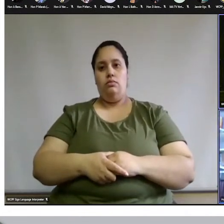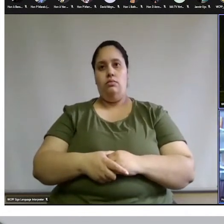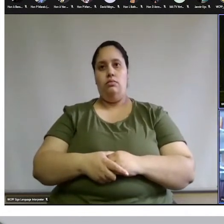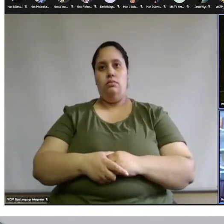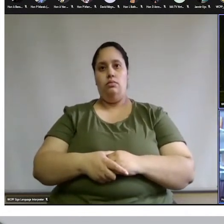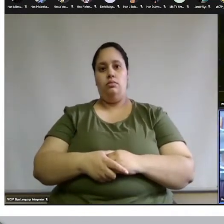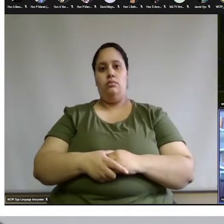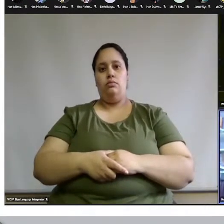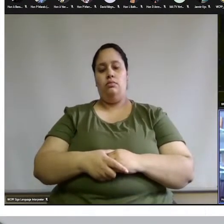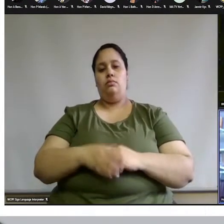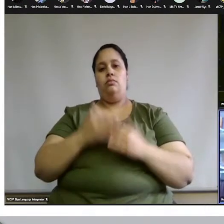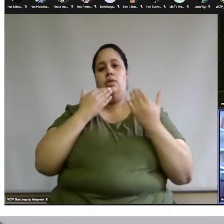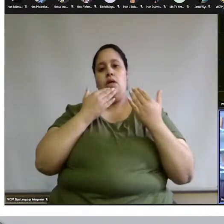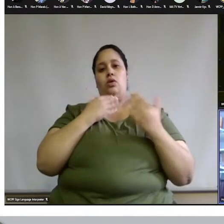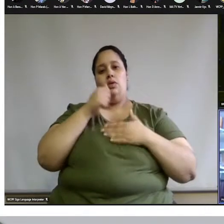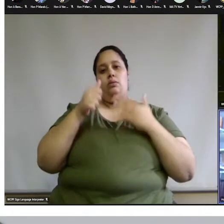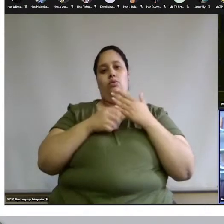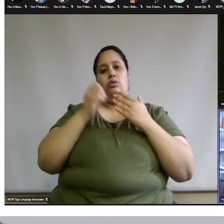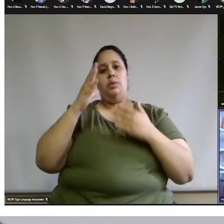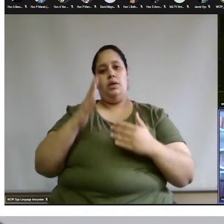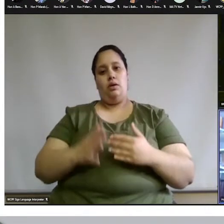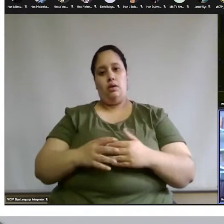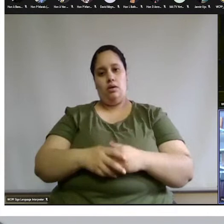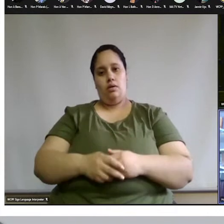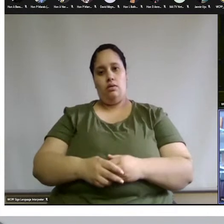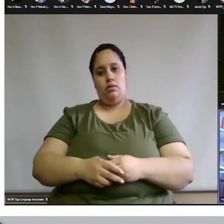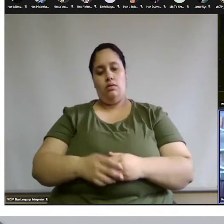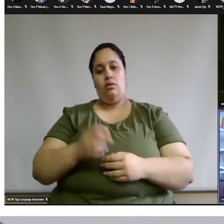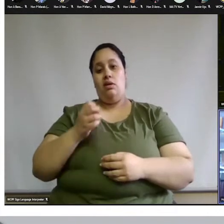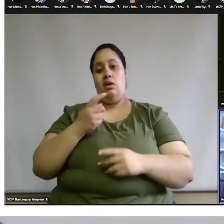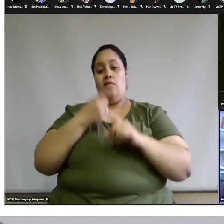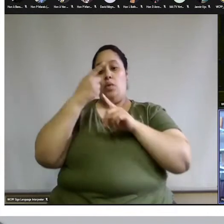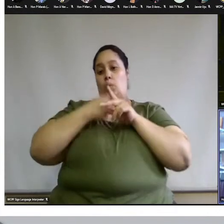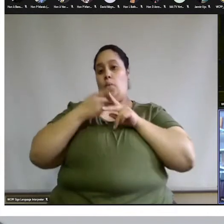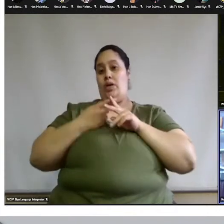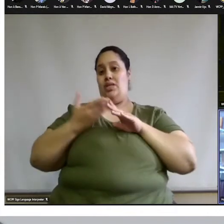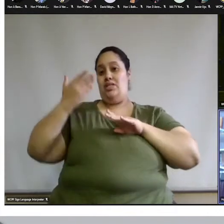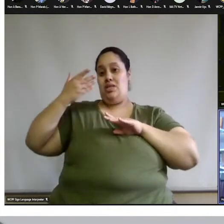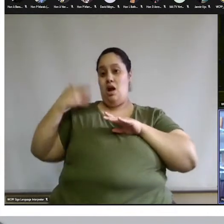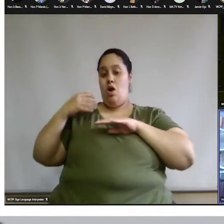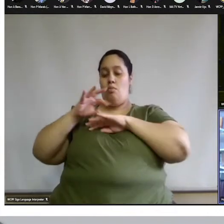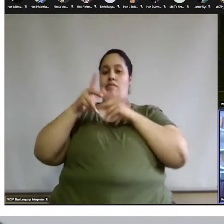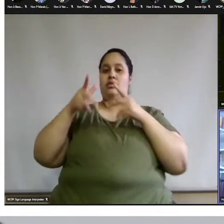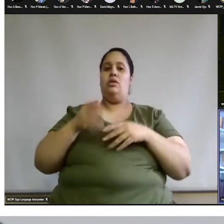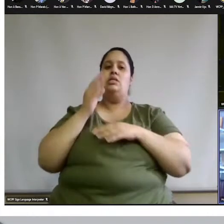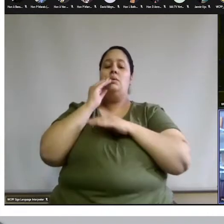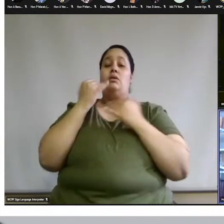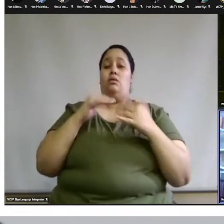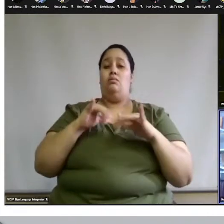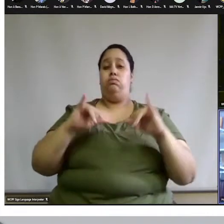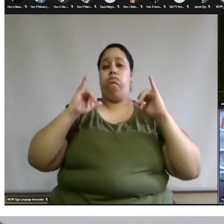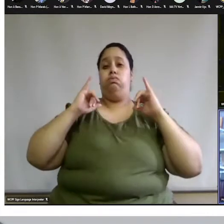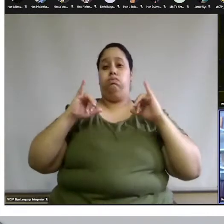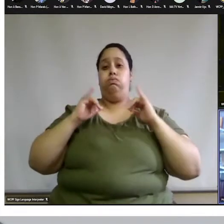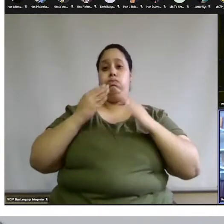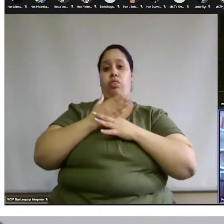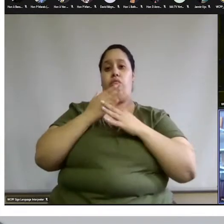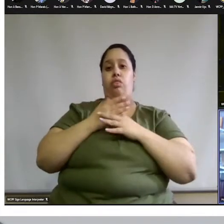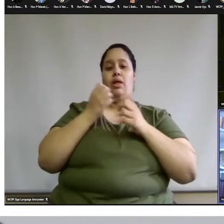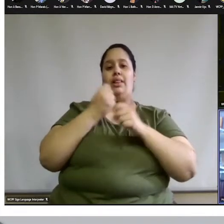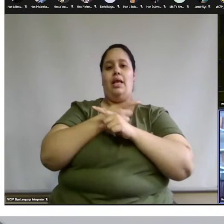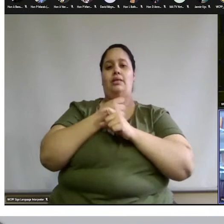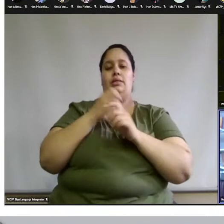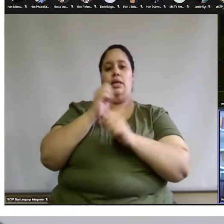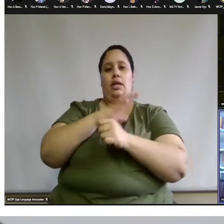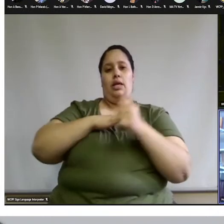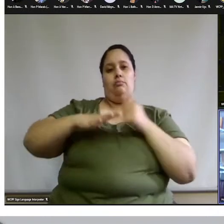Thank you, Deputy Speaker. Deputy Speaker, a few weeks ago, the province experienced some of the most devastating disruptions to the taxi industry we have